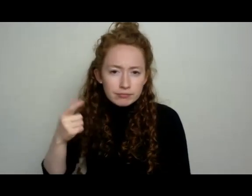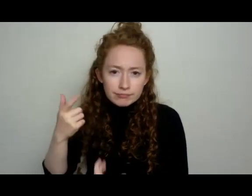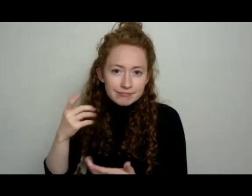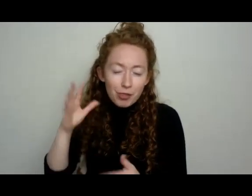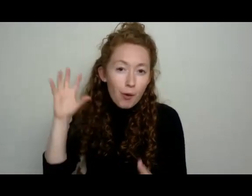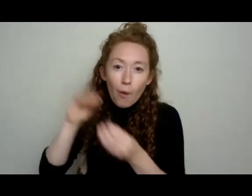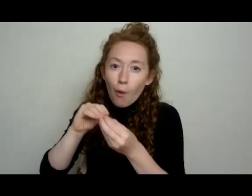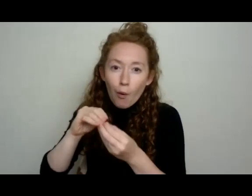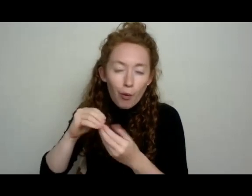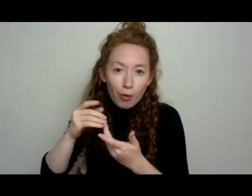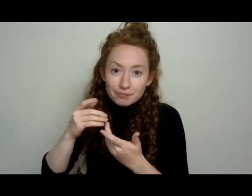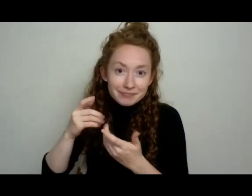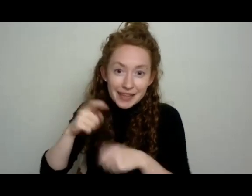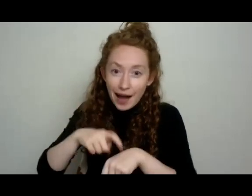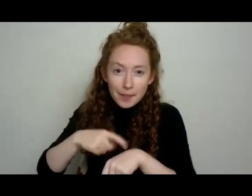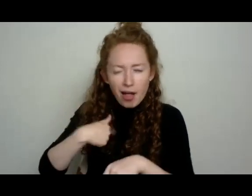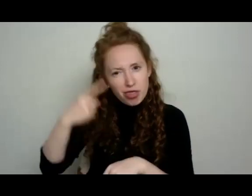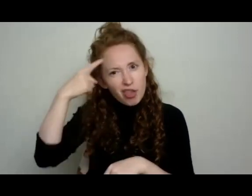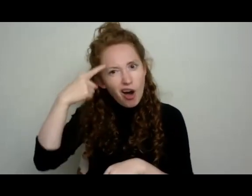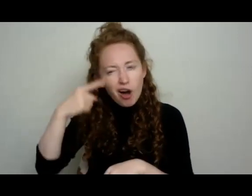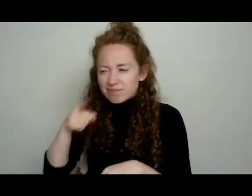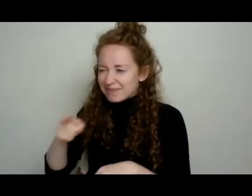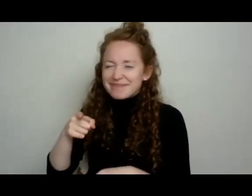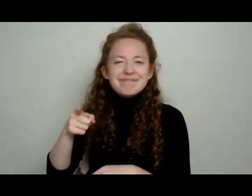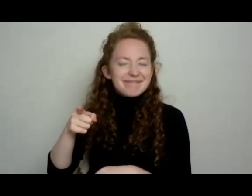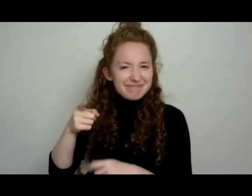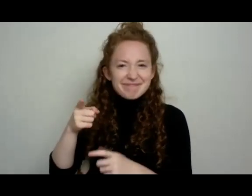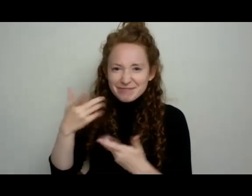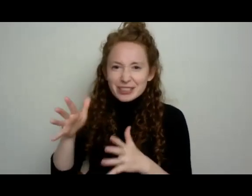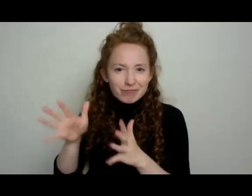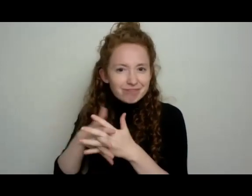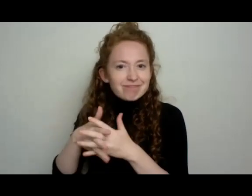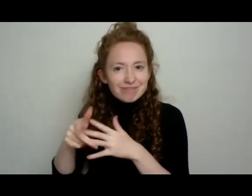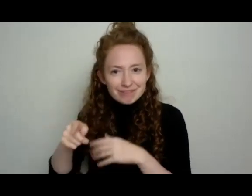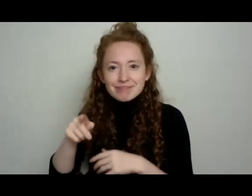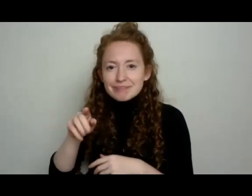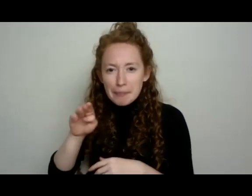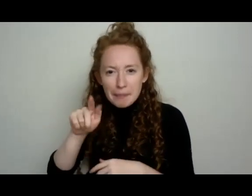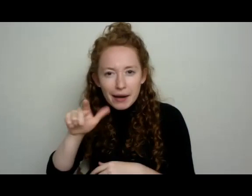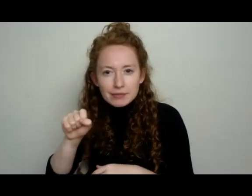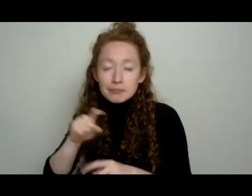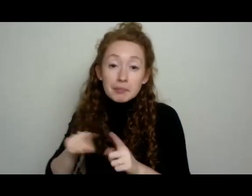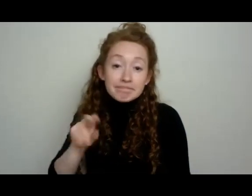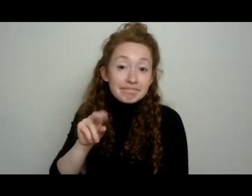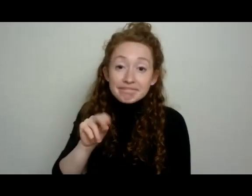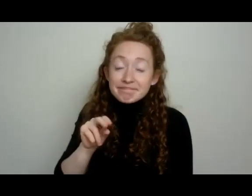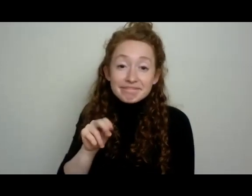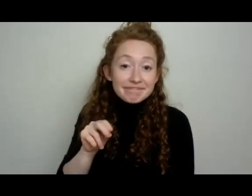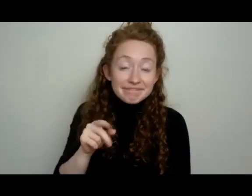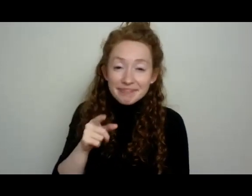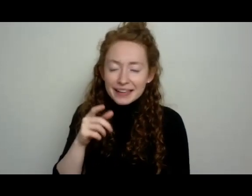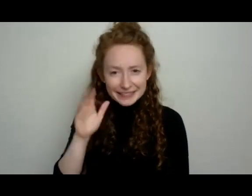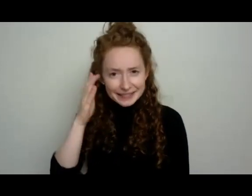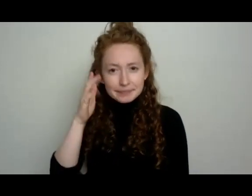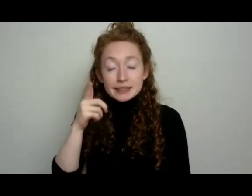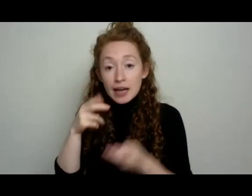whole life, but I, I haven't in fact killed a single cucumber beetle egg where